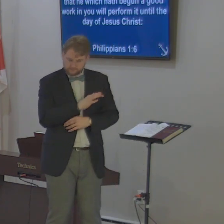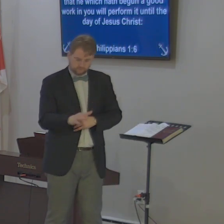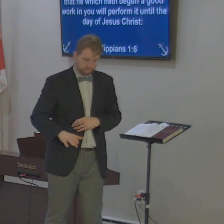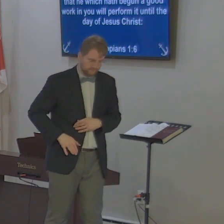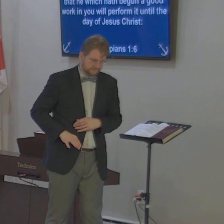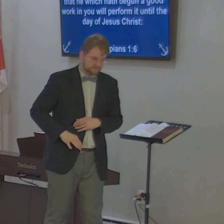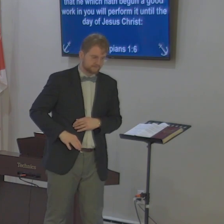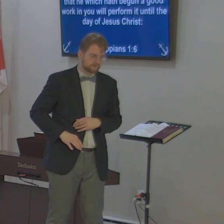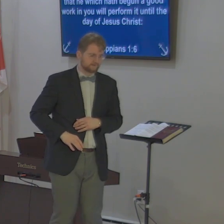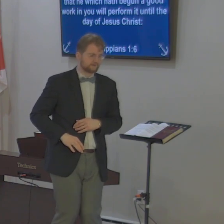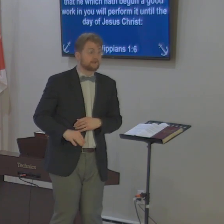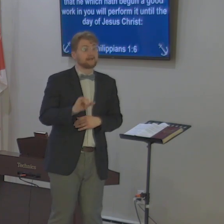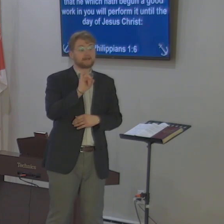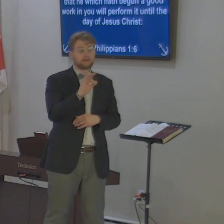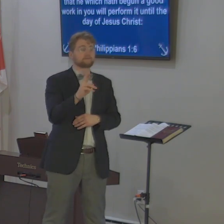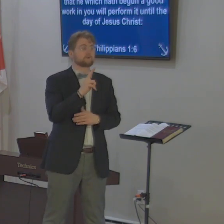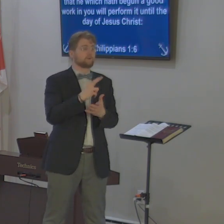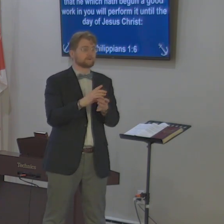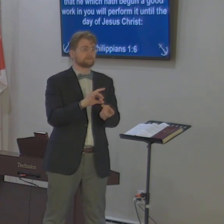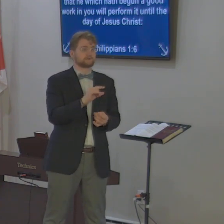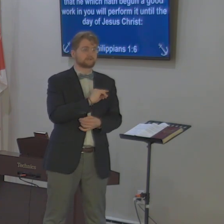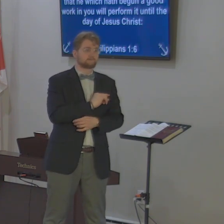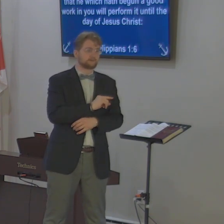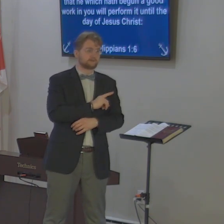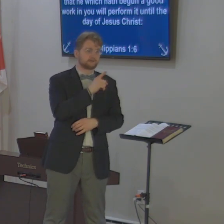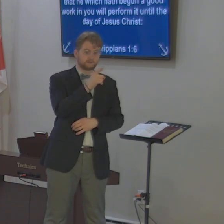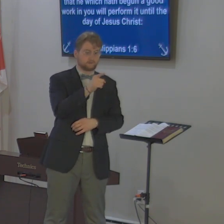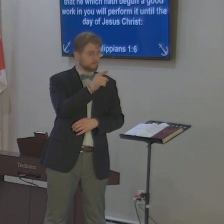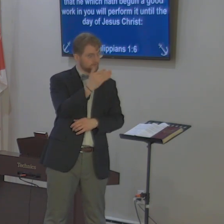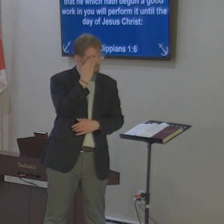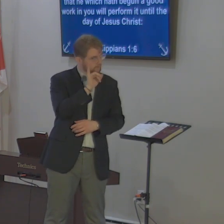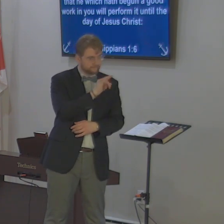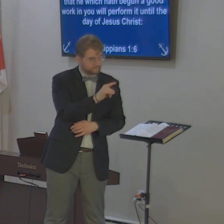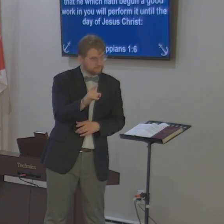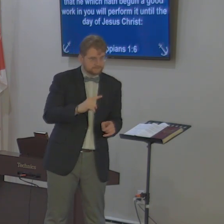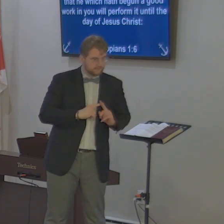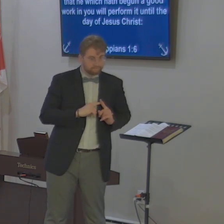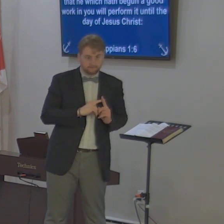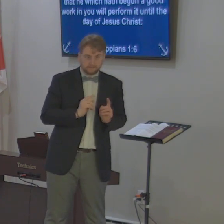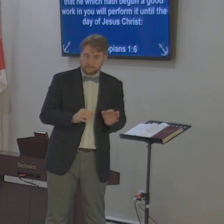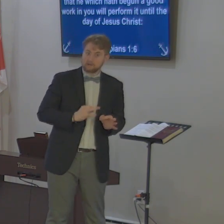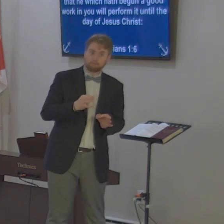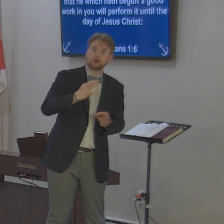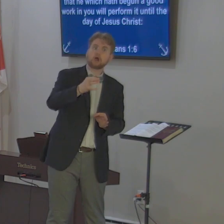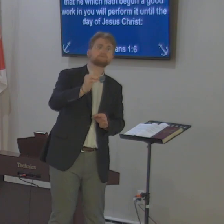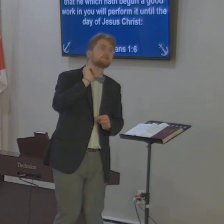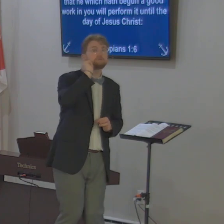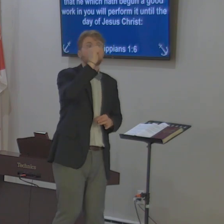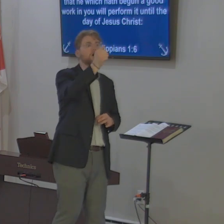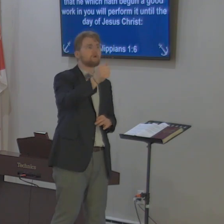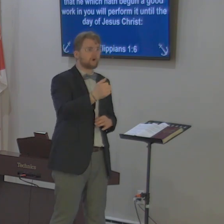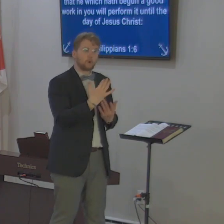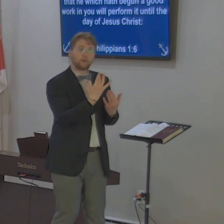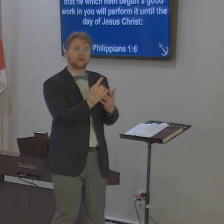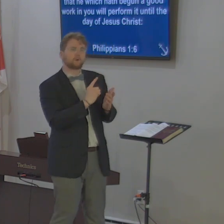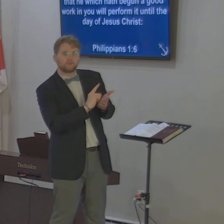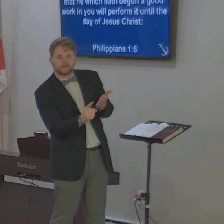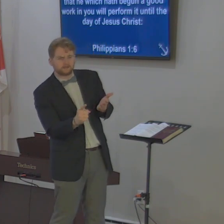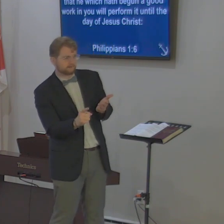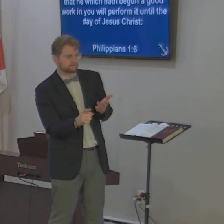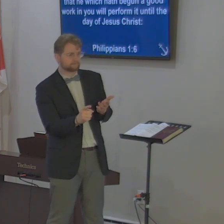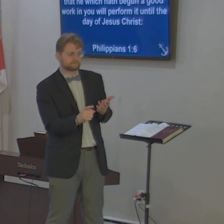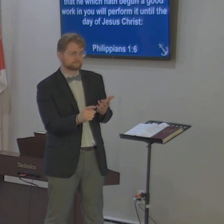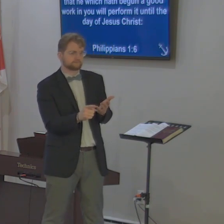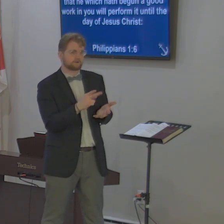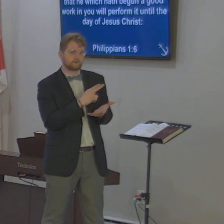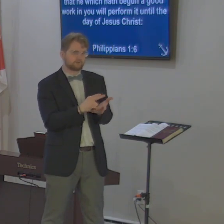listen, you don't know if you're saved. Put it off till tomorrow. Wait a week. Just wait.